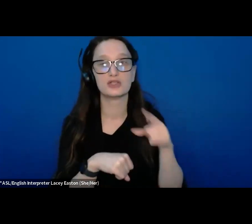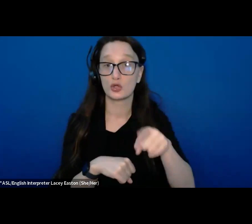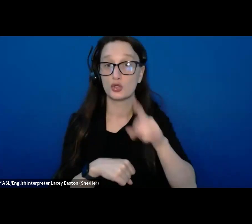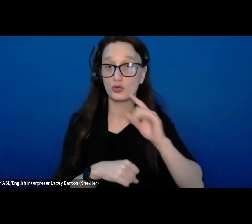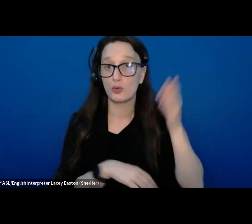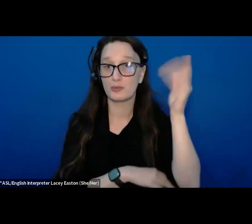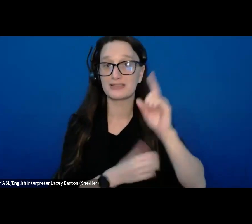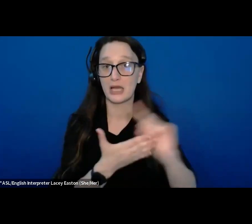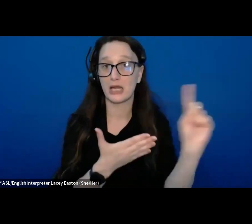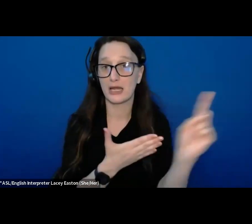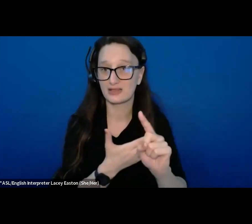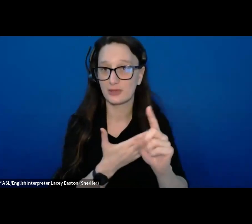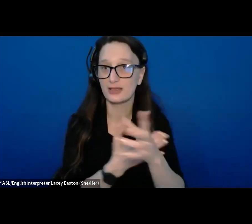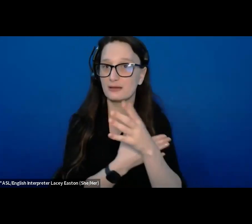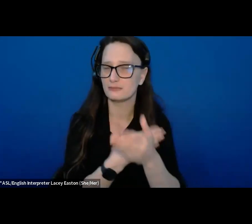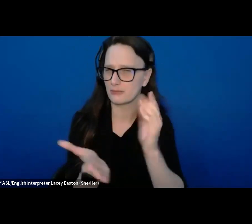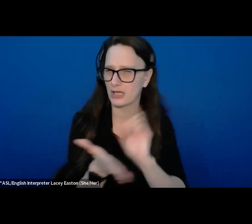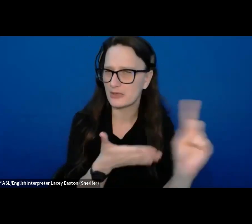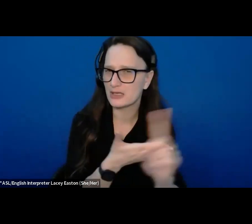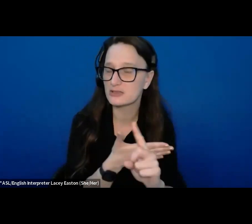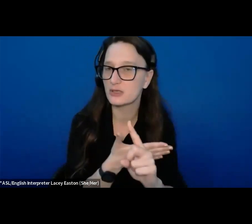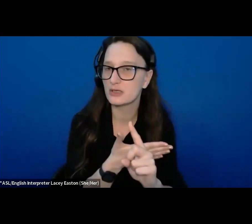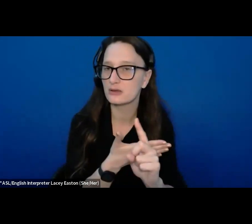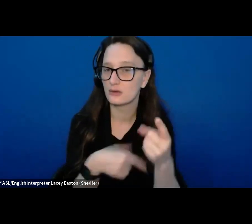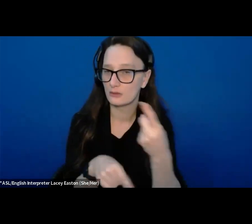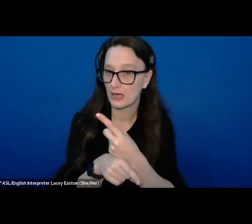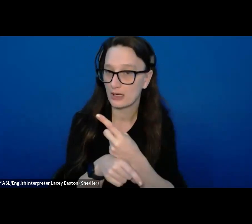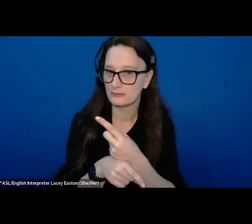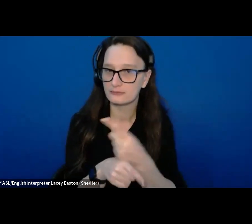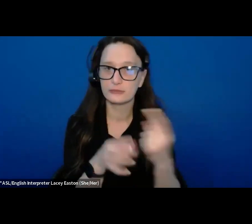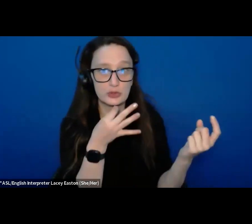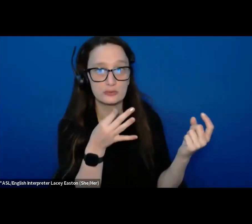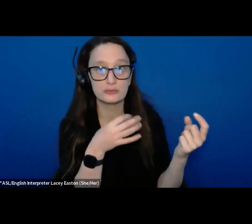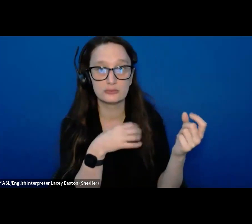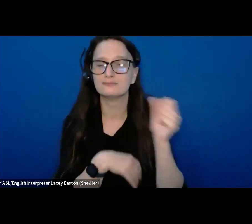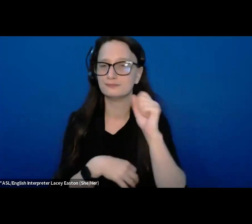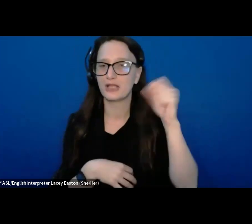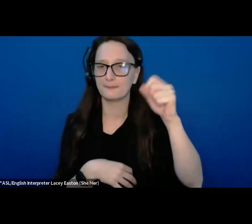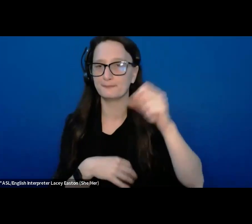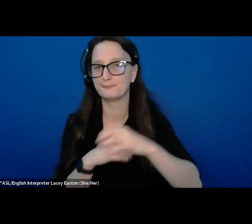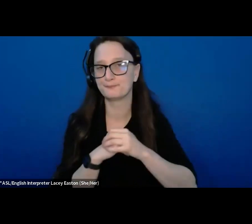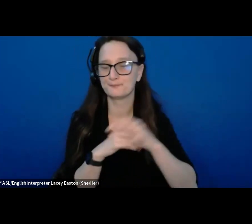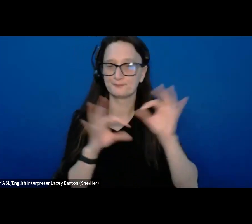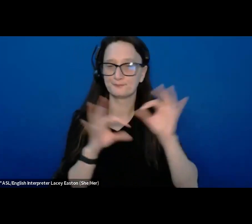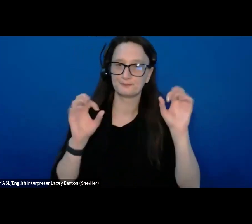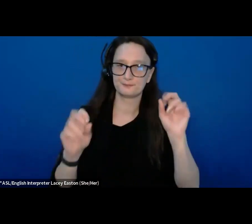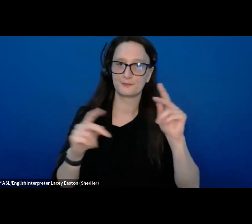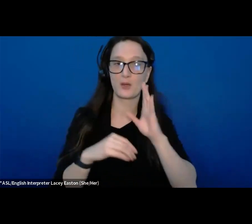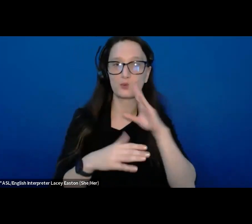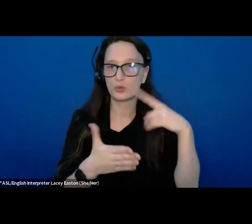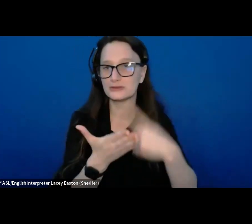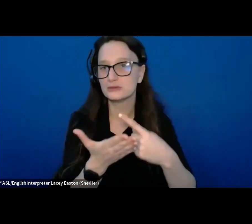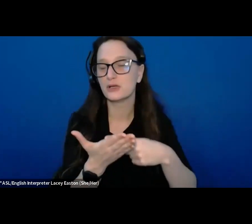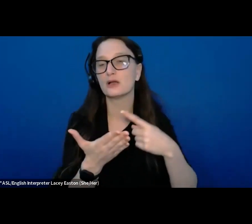and probably next week, right, Helen? Yeah. Or pretty soon? Yeah, Okay, so we'll be talking about